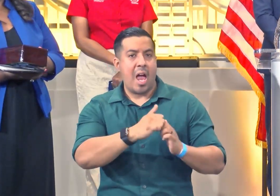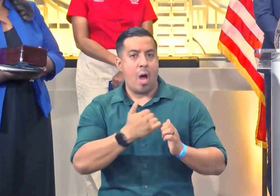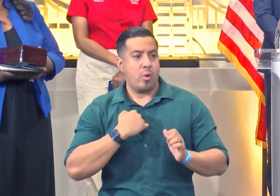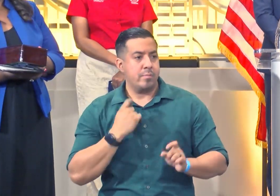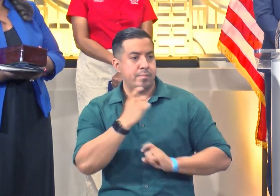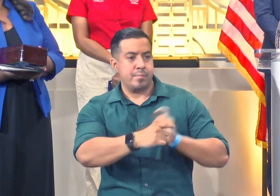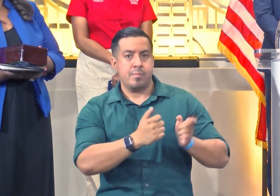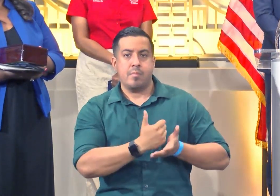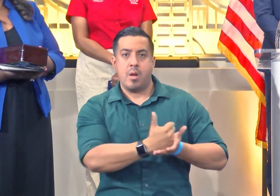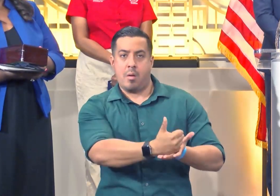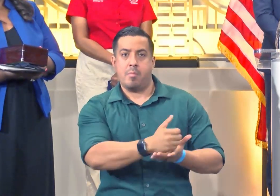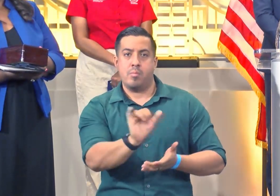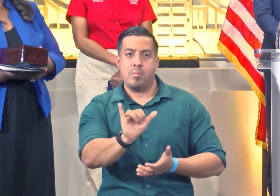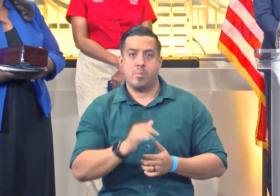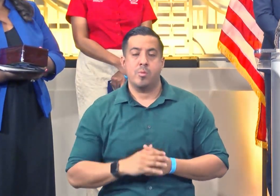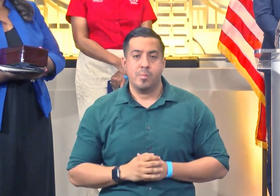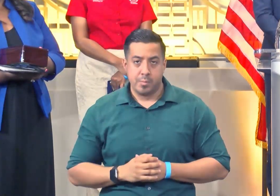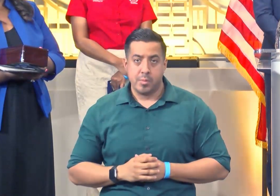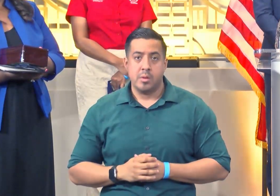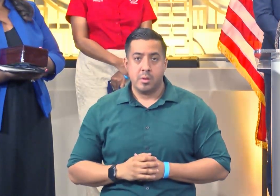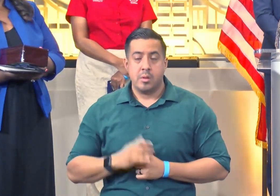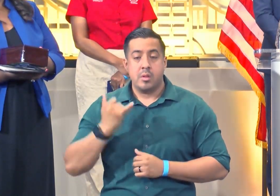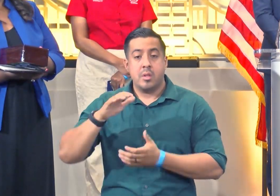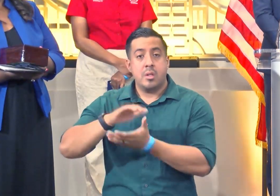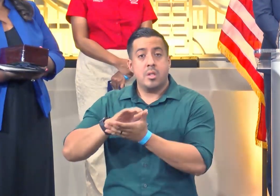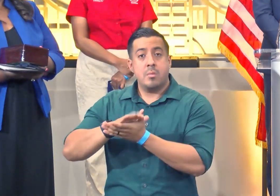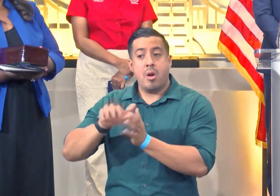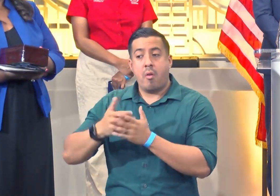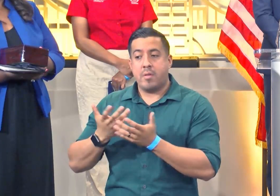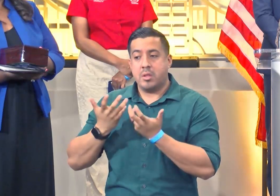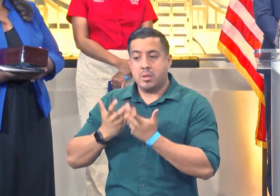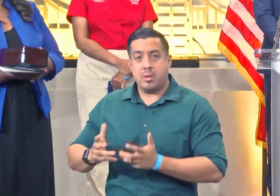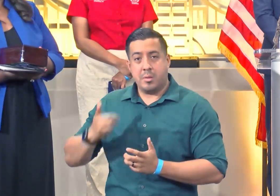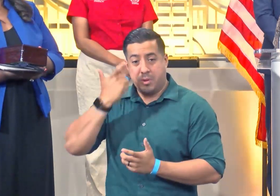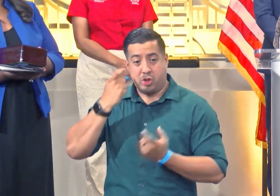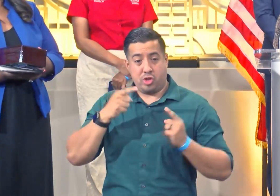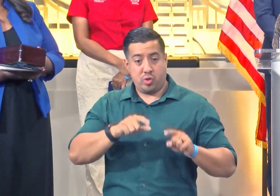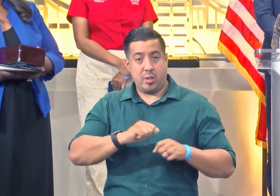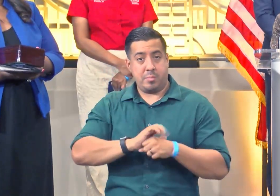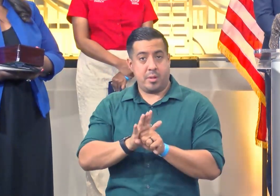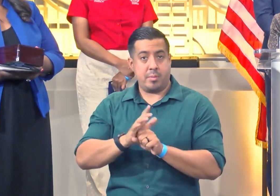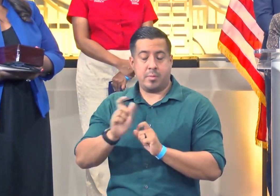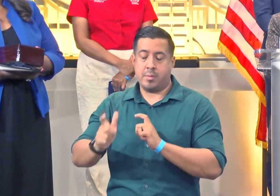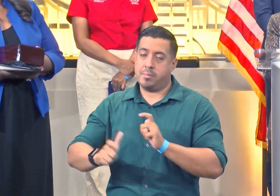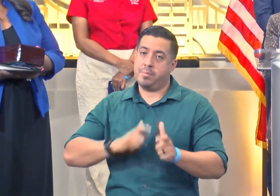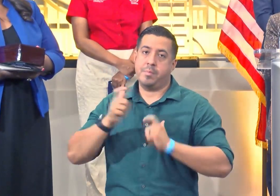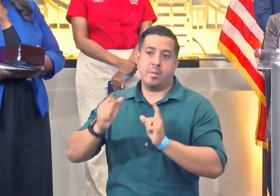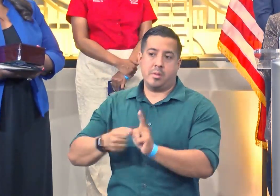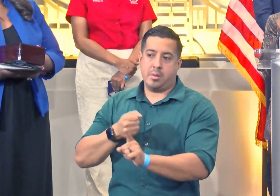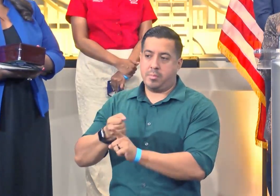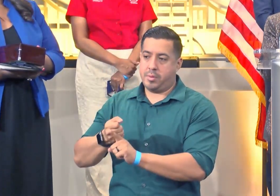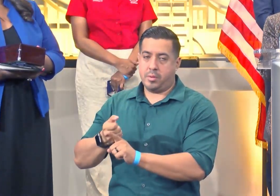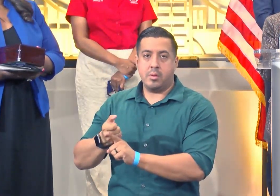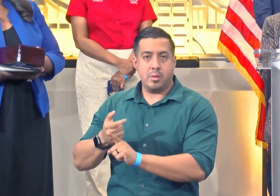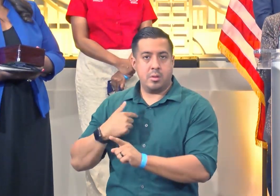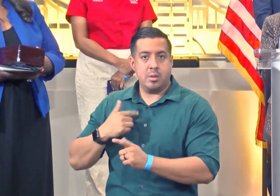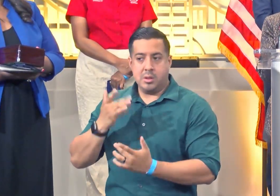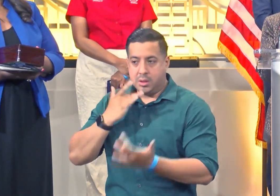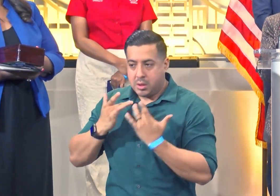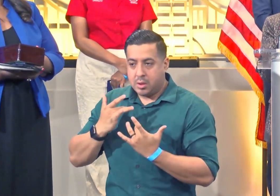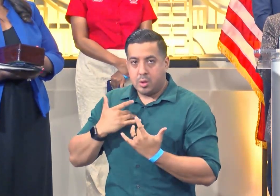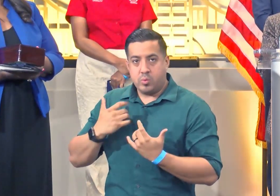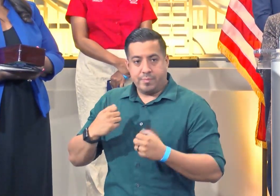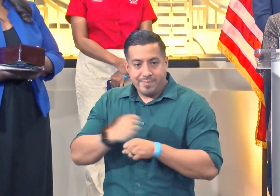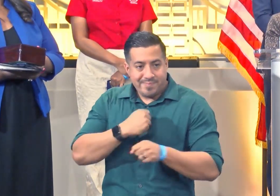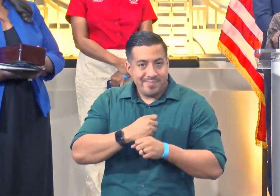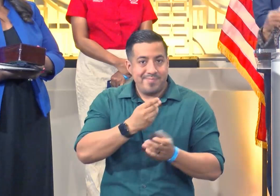give. The academic loss of our children with the pandemic has been enormous. We're fighting to give those monies to